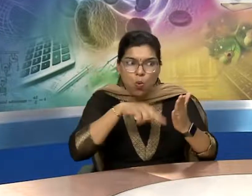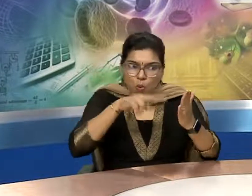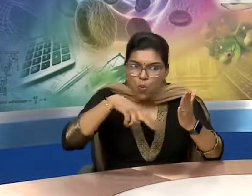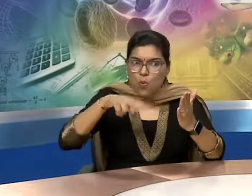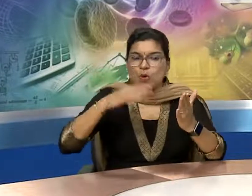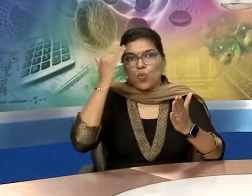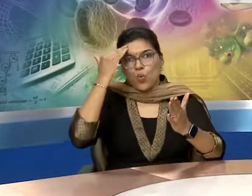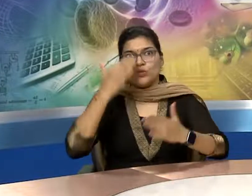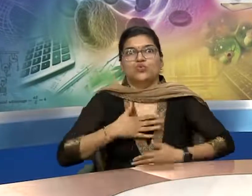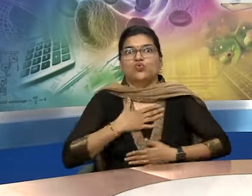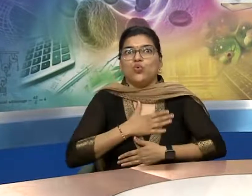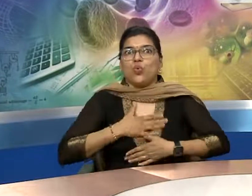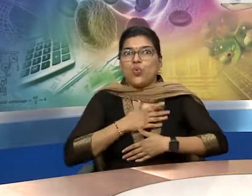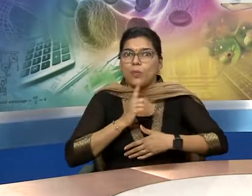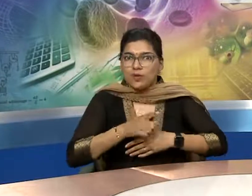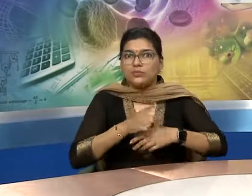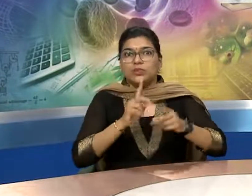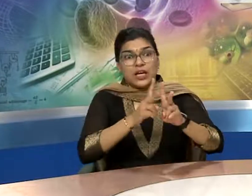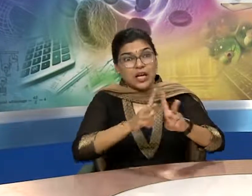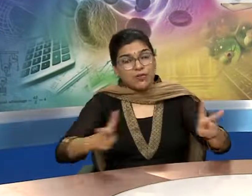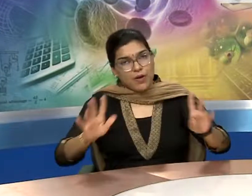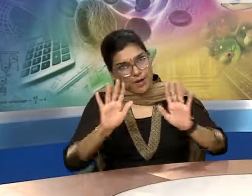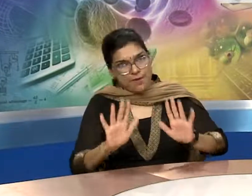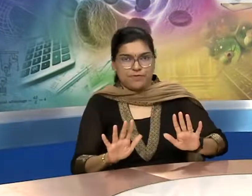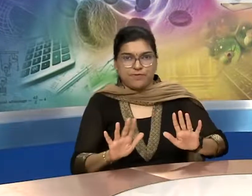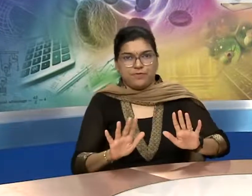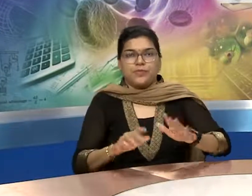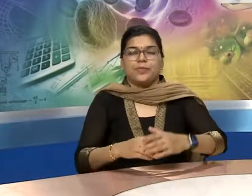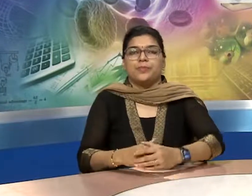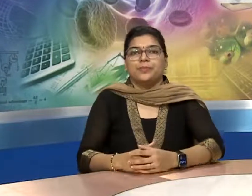So there are various promotions of cultures.